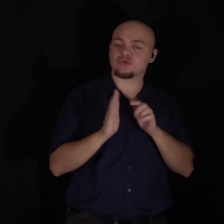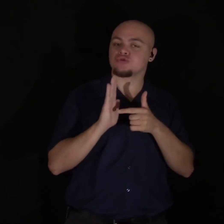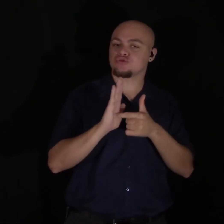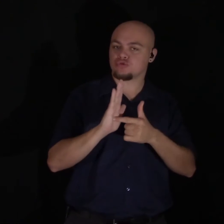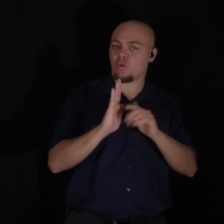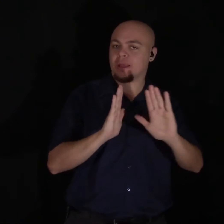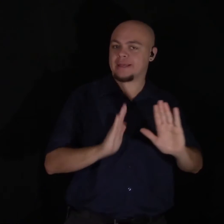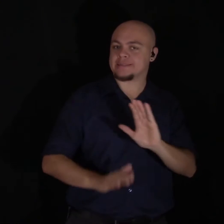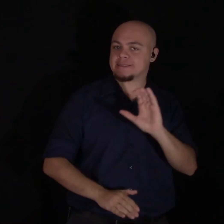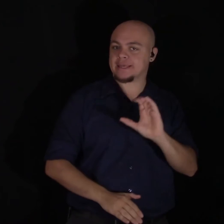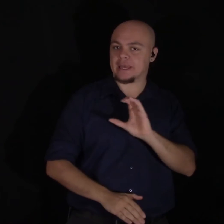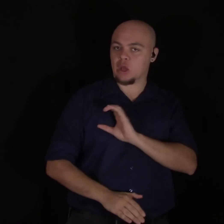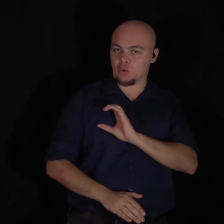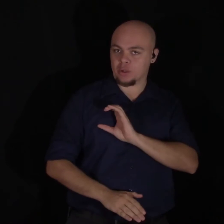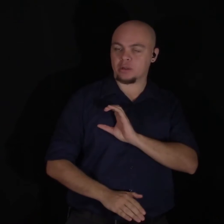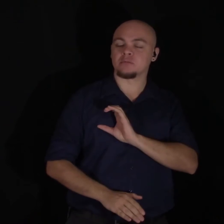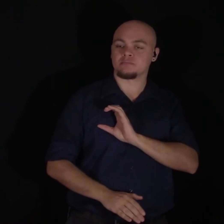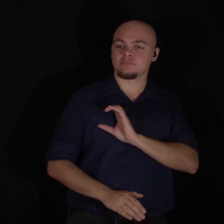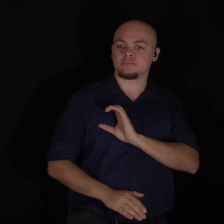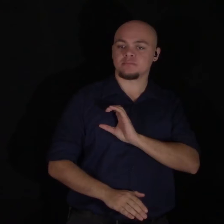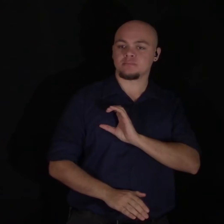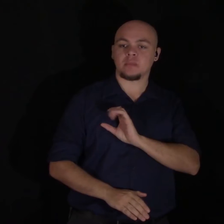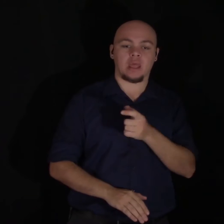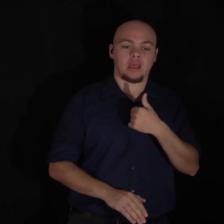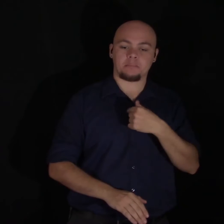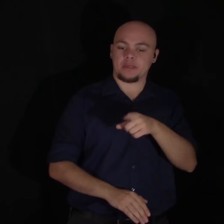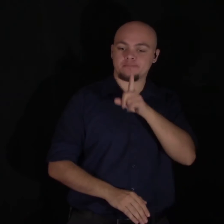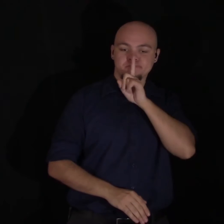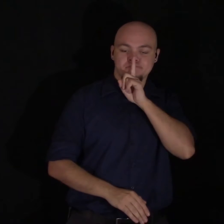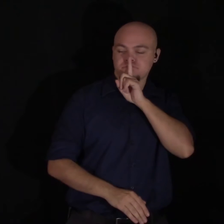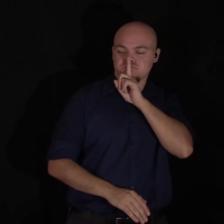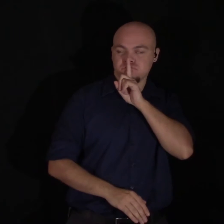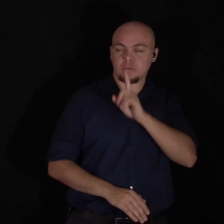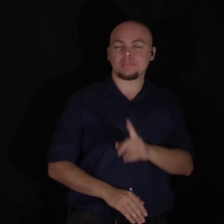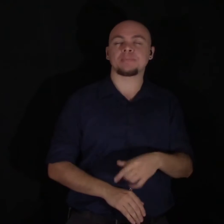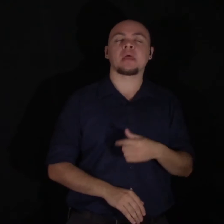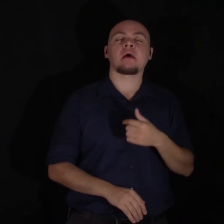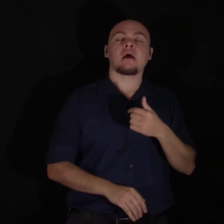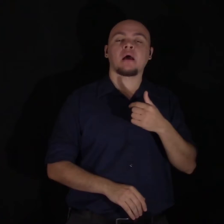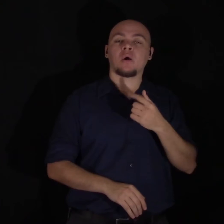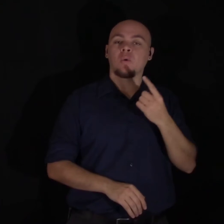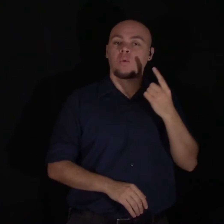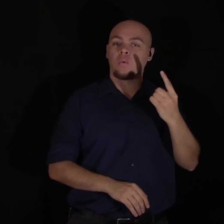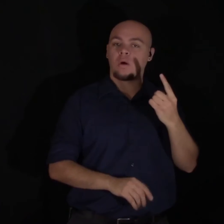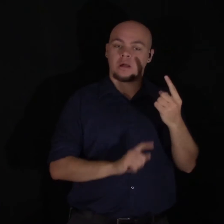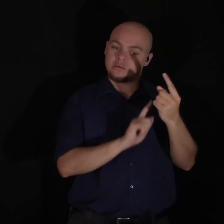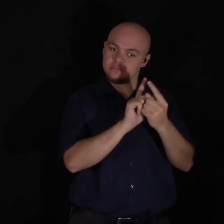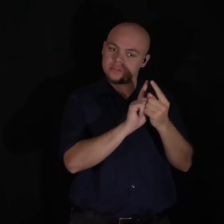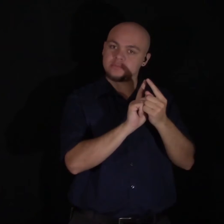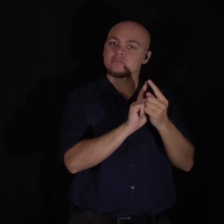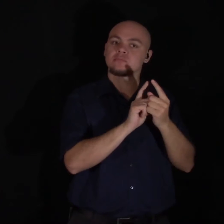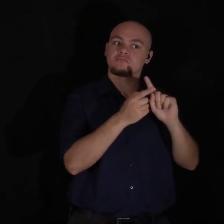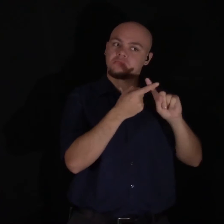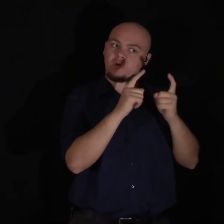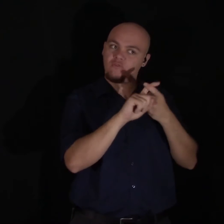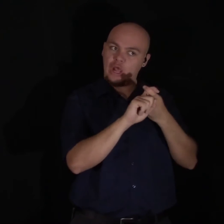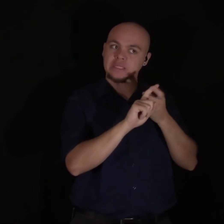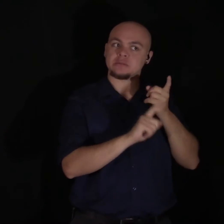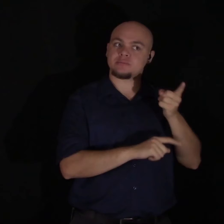I cannot refrain from relating them. One of his most intimate friends was a merchant, who, from a flourishing